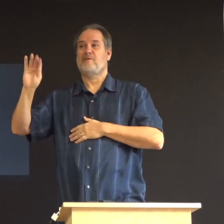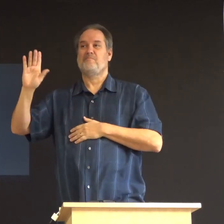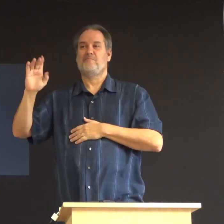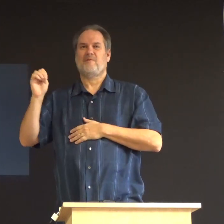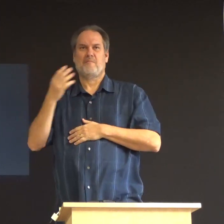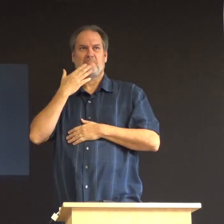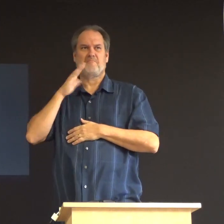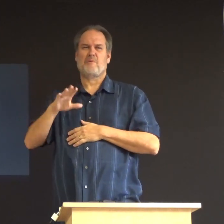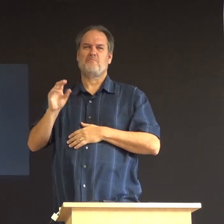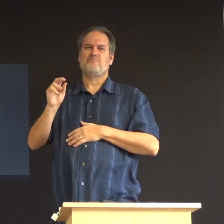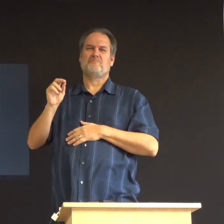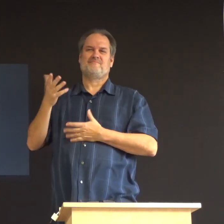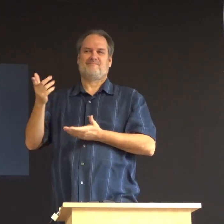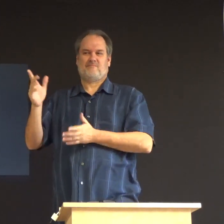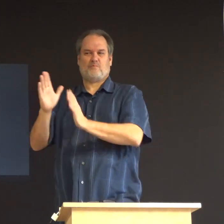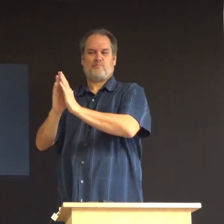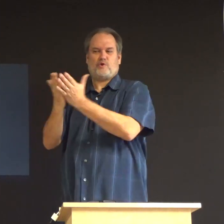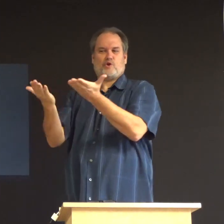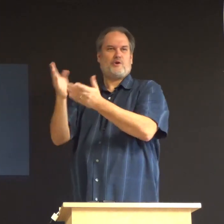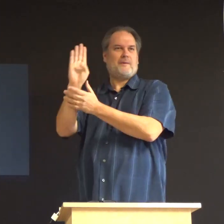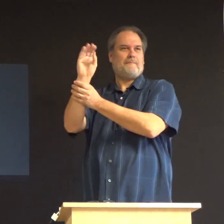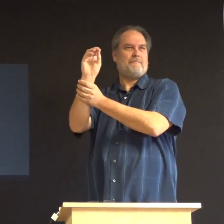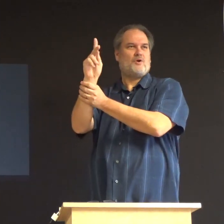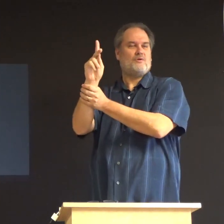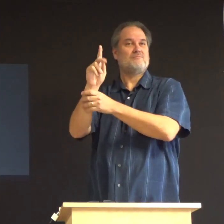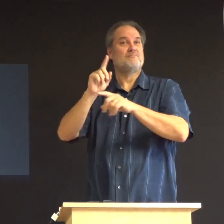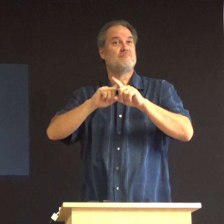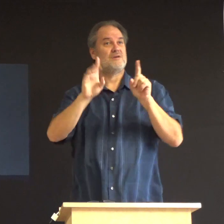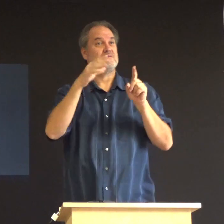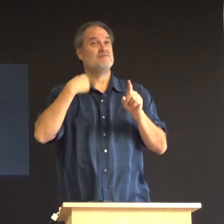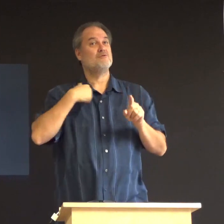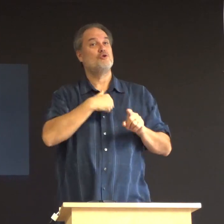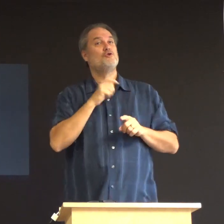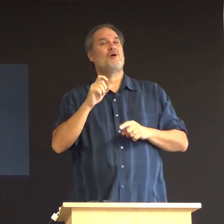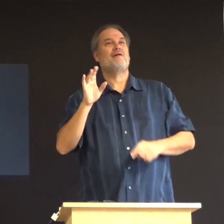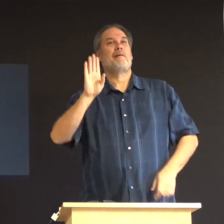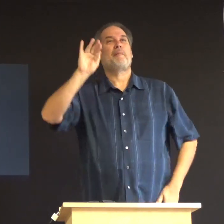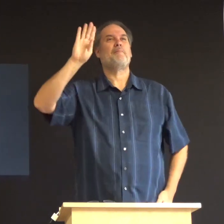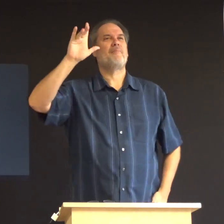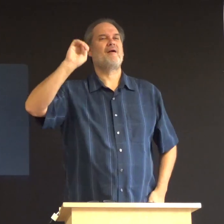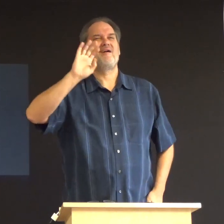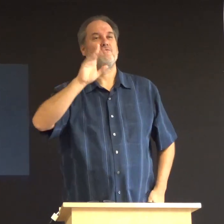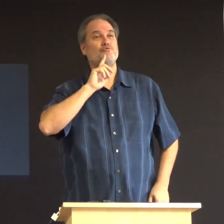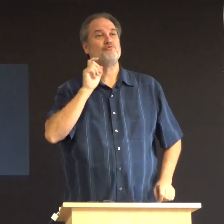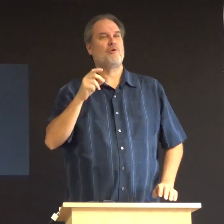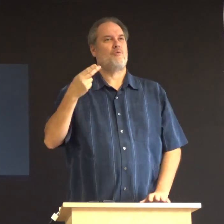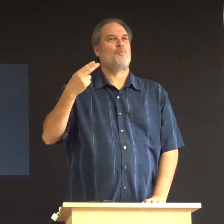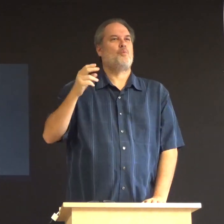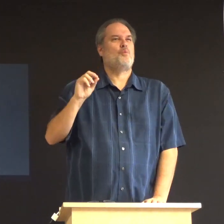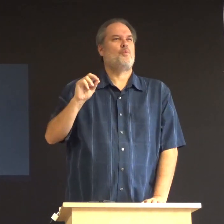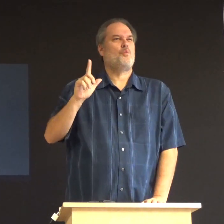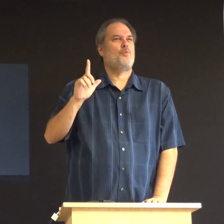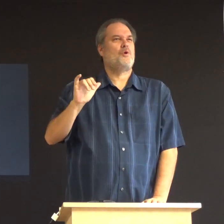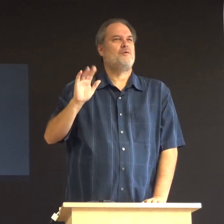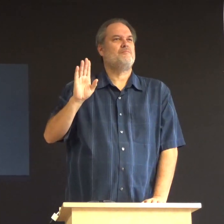Bible, you know, it's not that. It means book, a cooking book. You know, we should